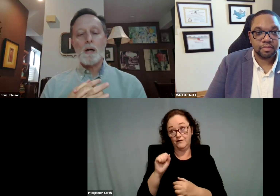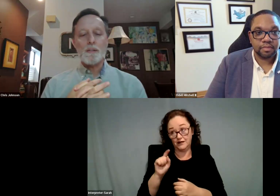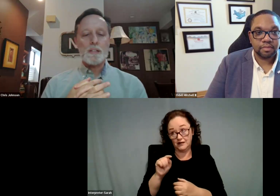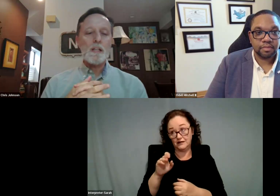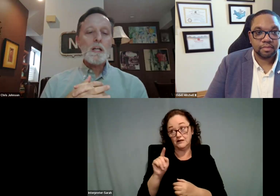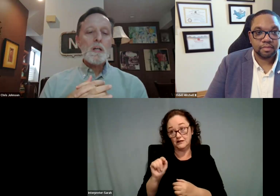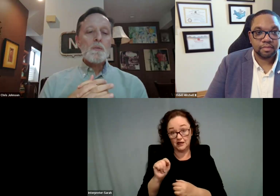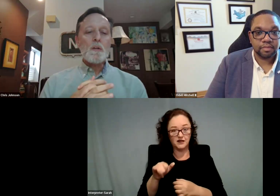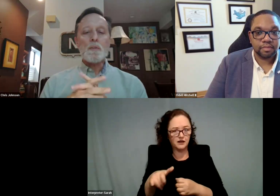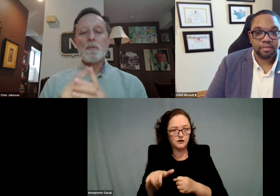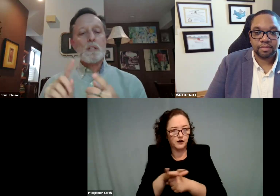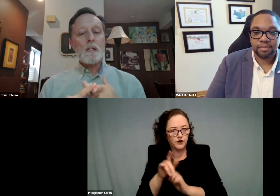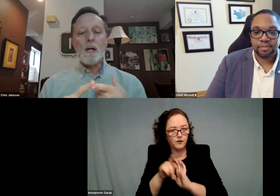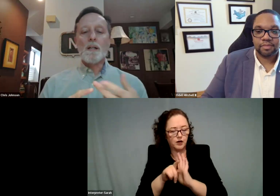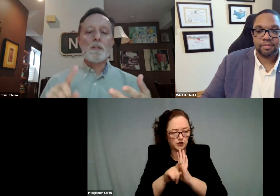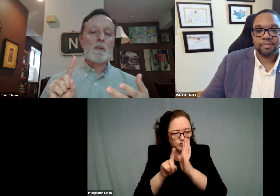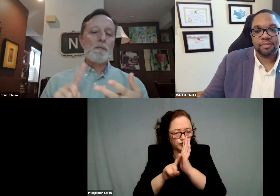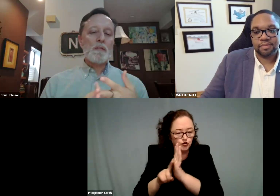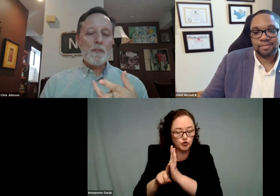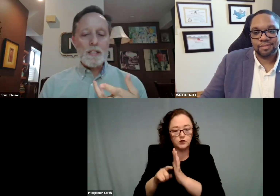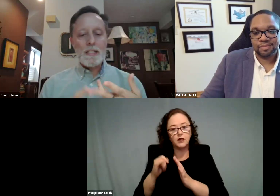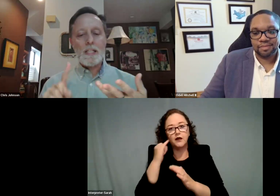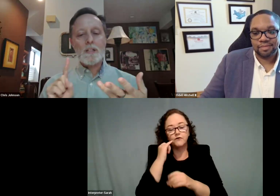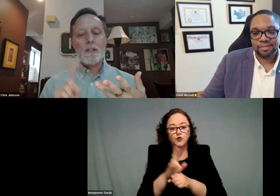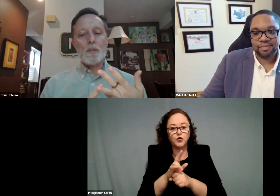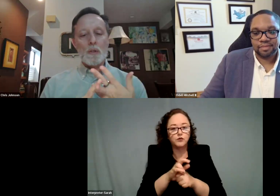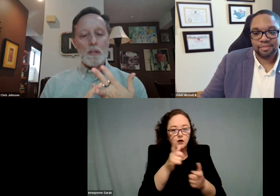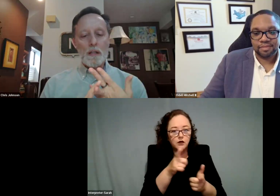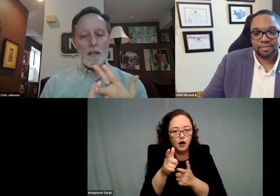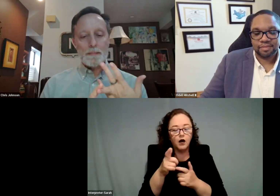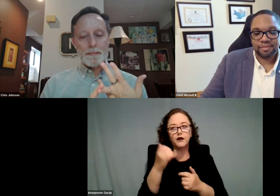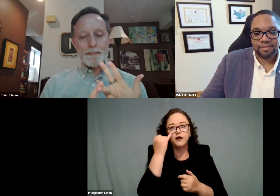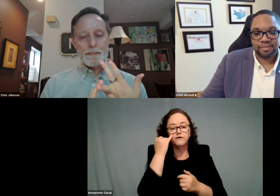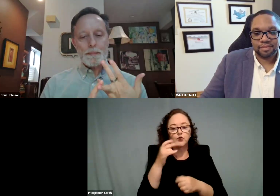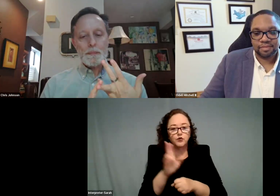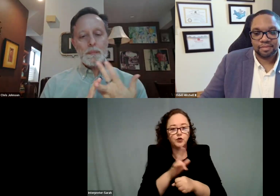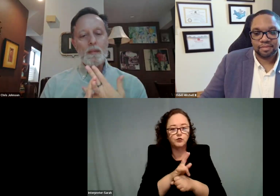is covered in the policy. So if you're using guns, if you're having fight scenes, if you're,